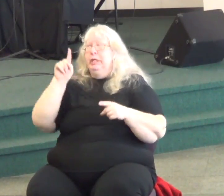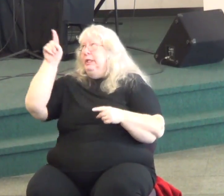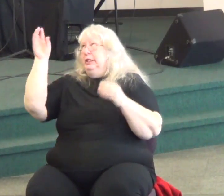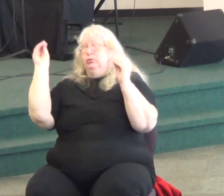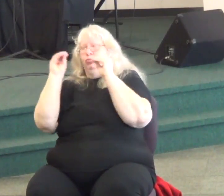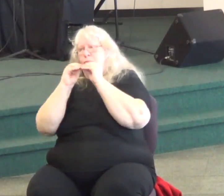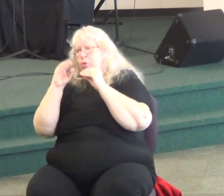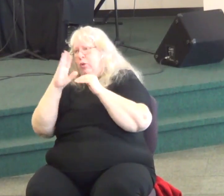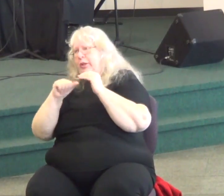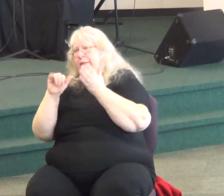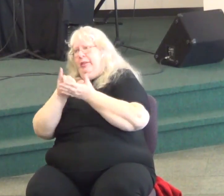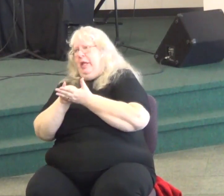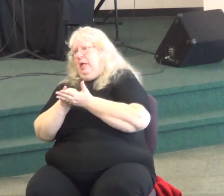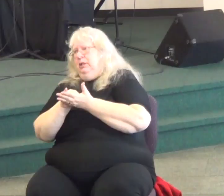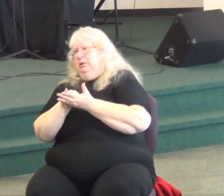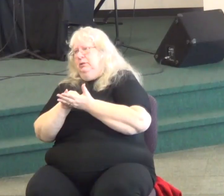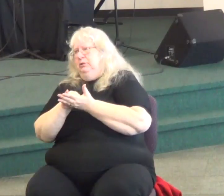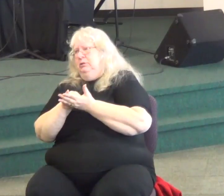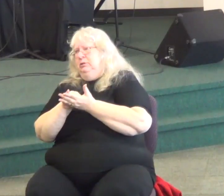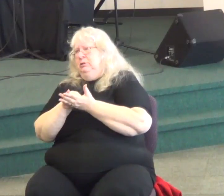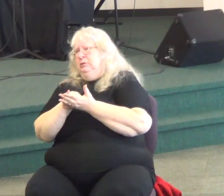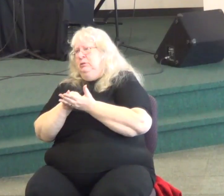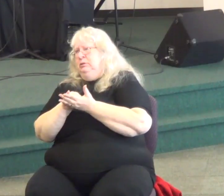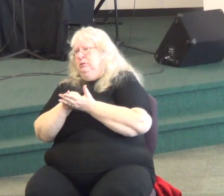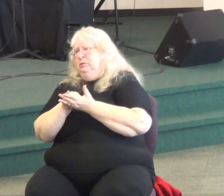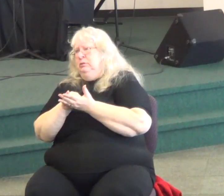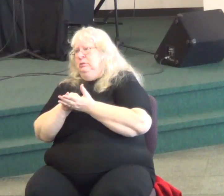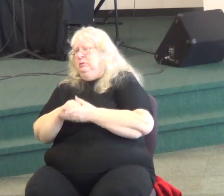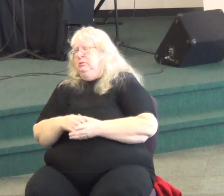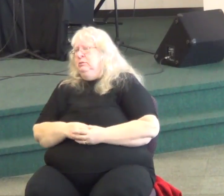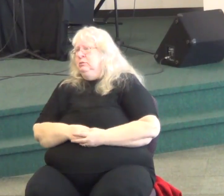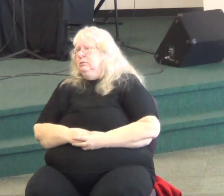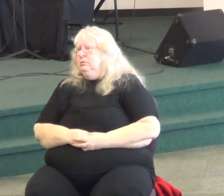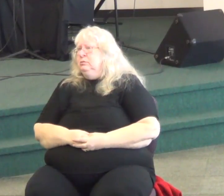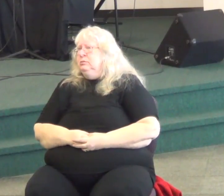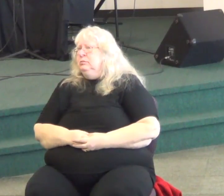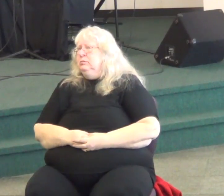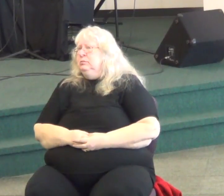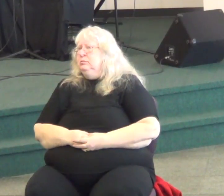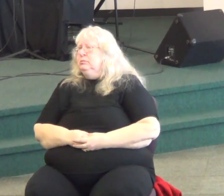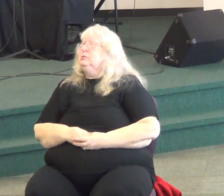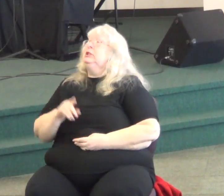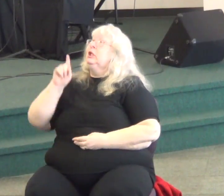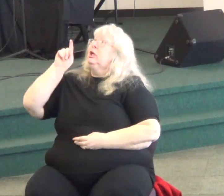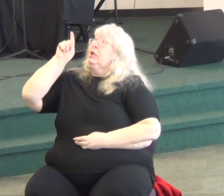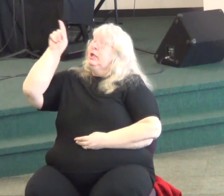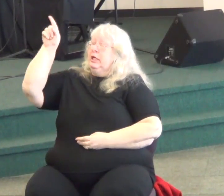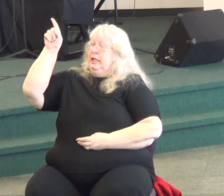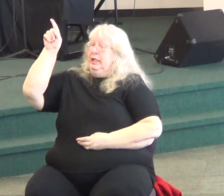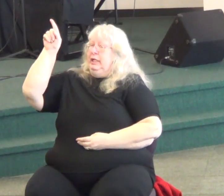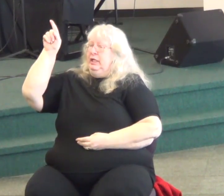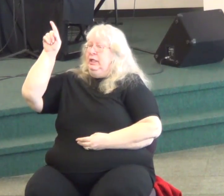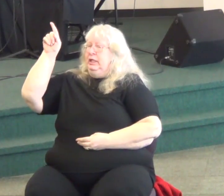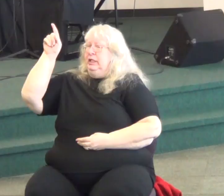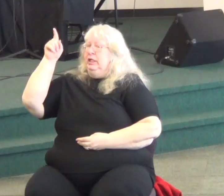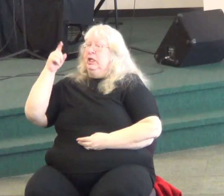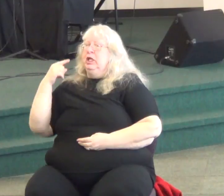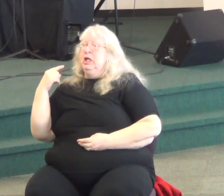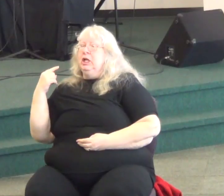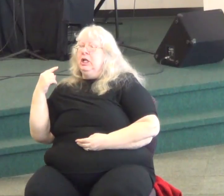He He already had taken